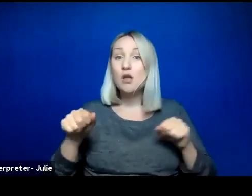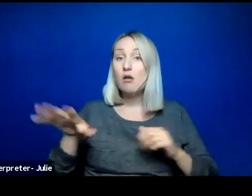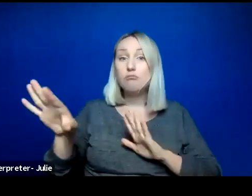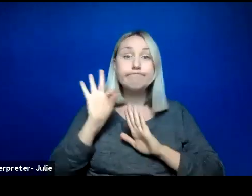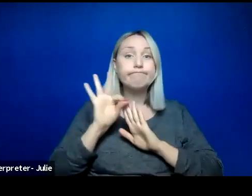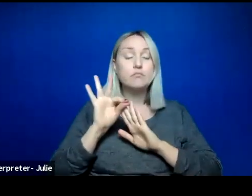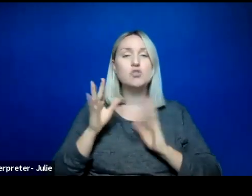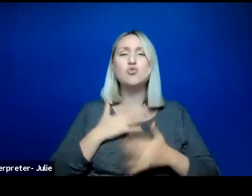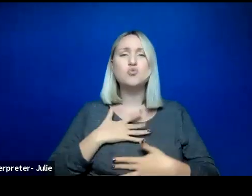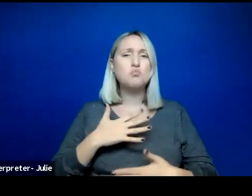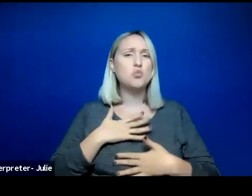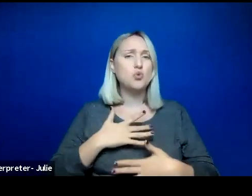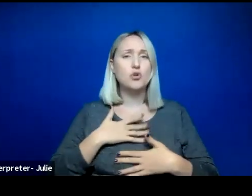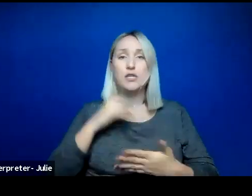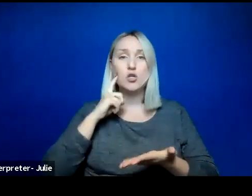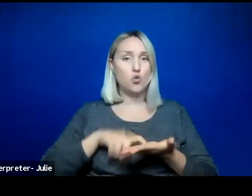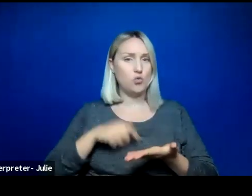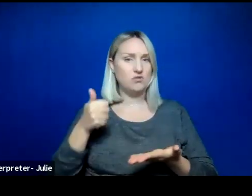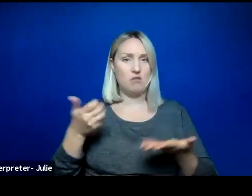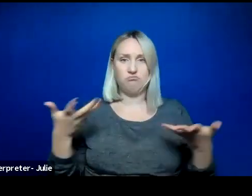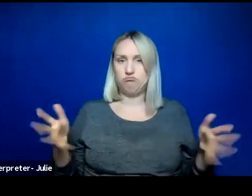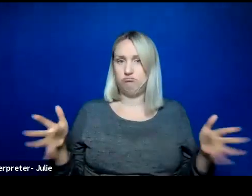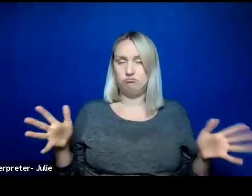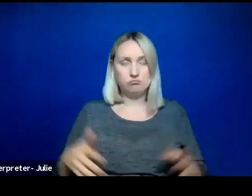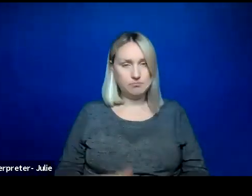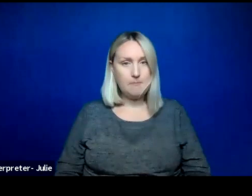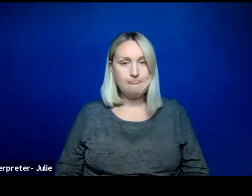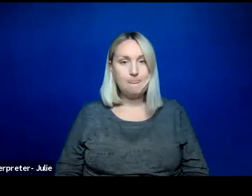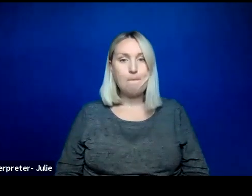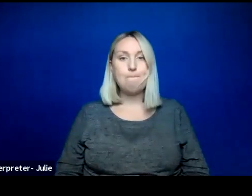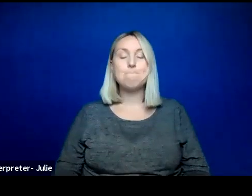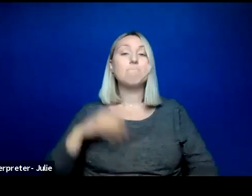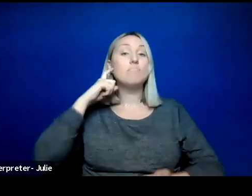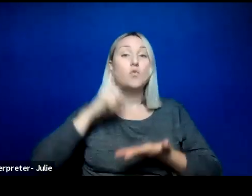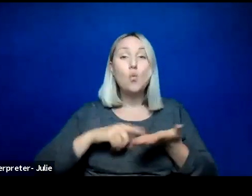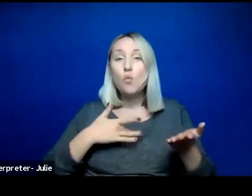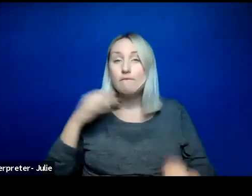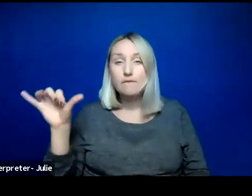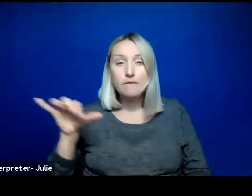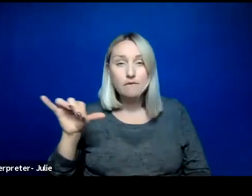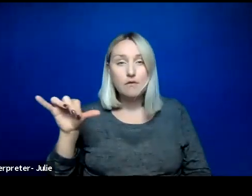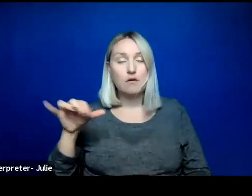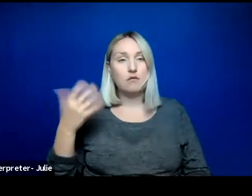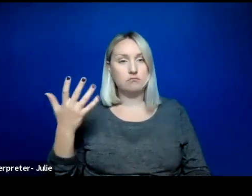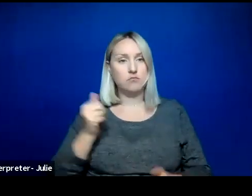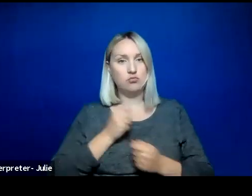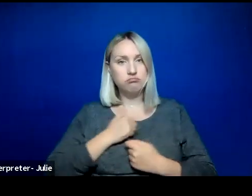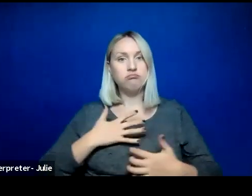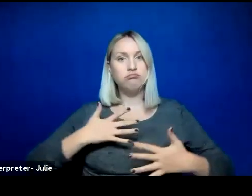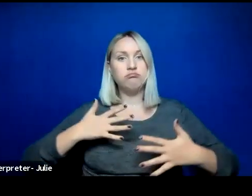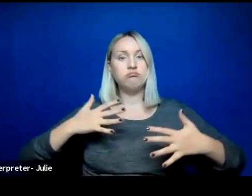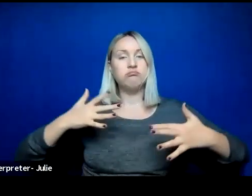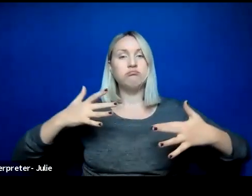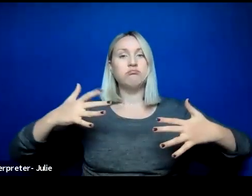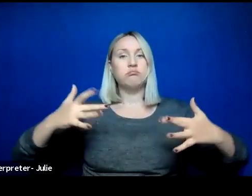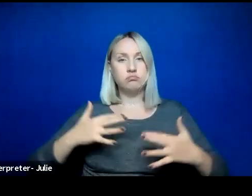just breathe in and notice that part. Notice what it feels like to expand to the right